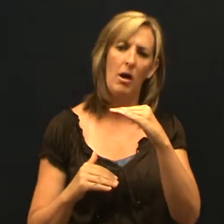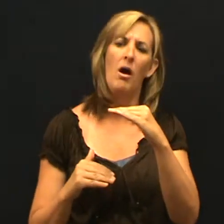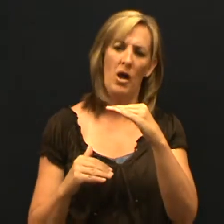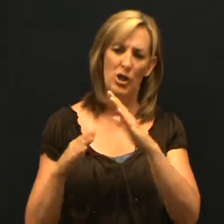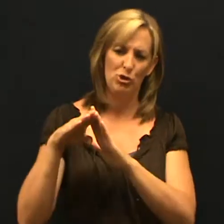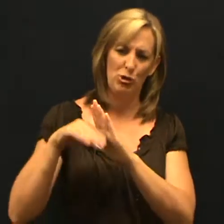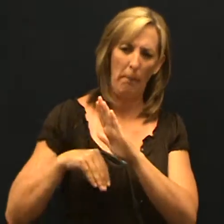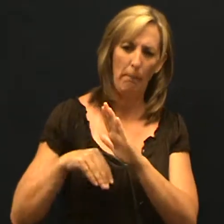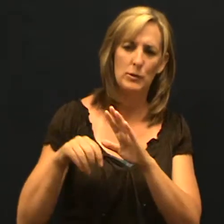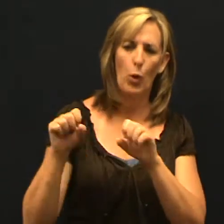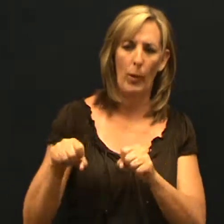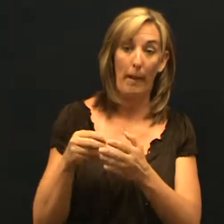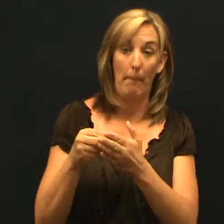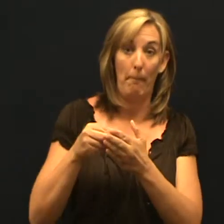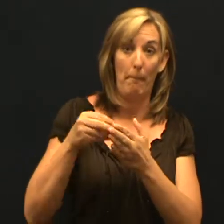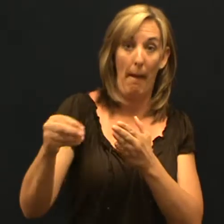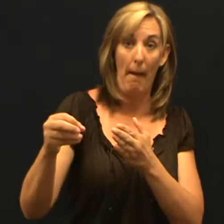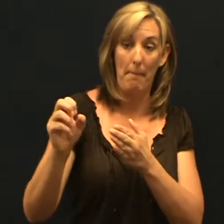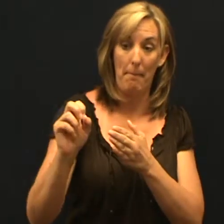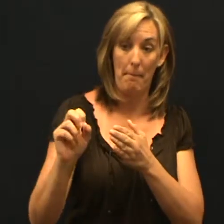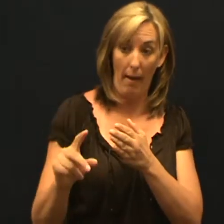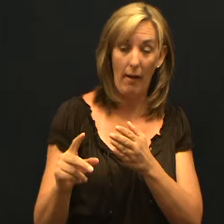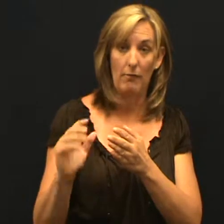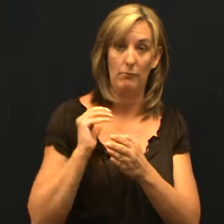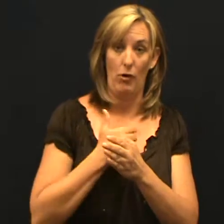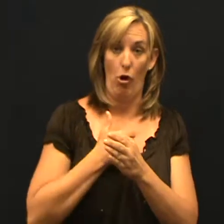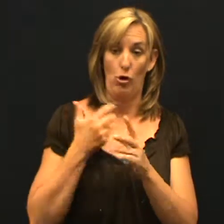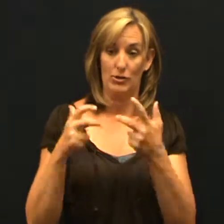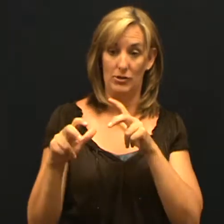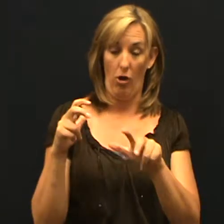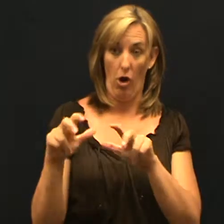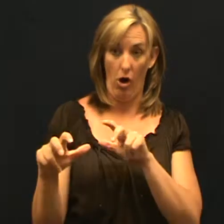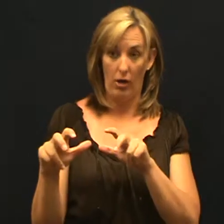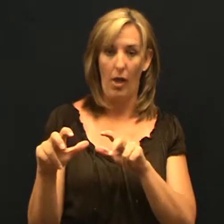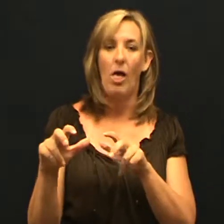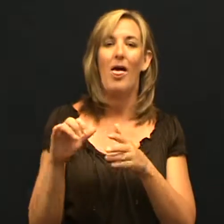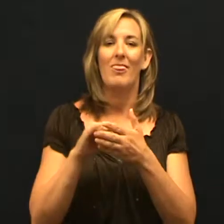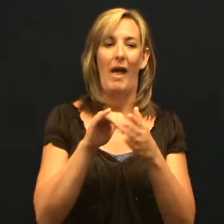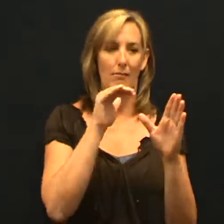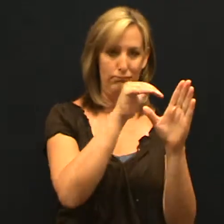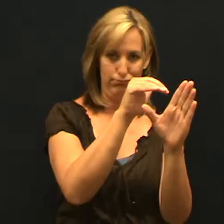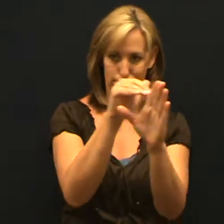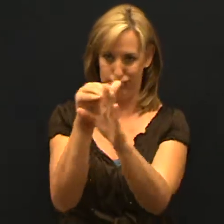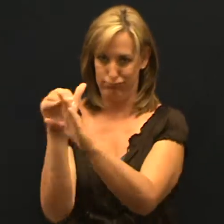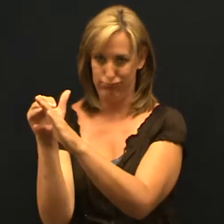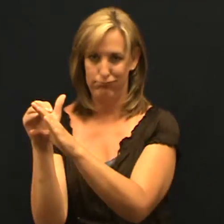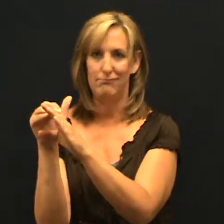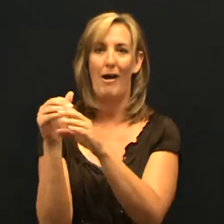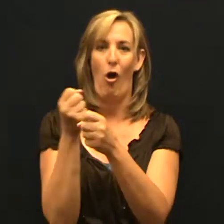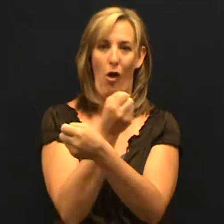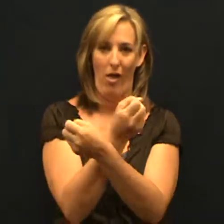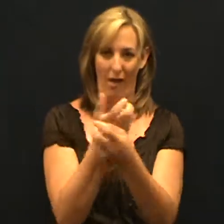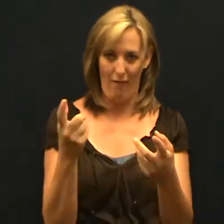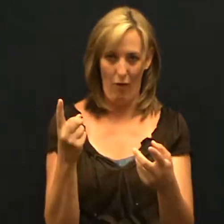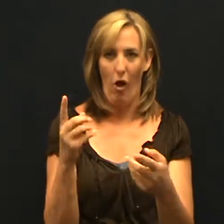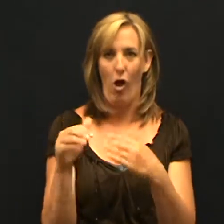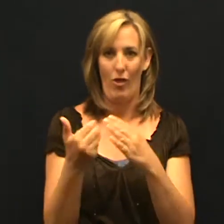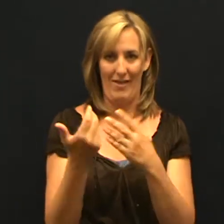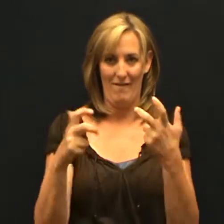to signal investors that they believe their stock is undervalued, so they'll go out and buy up their own stock with